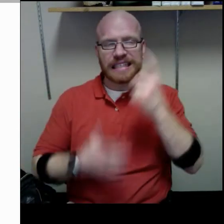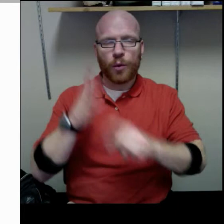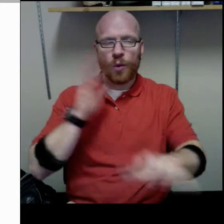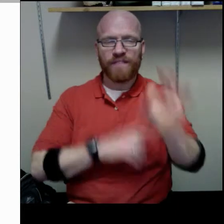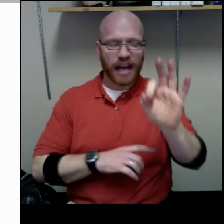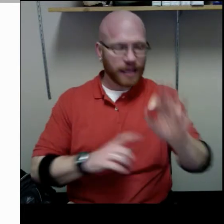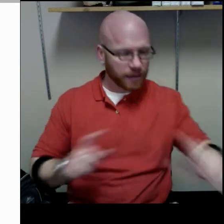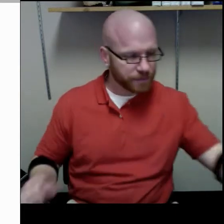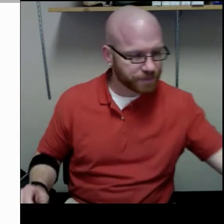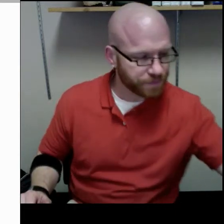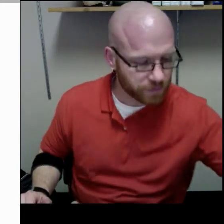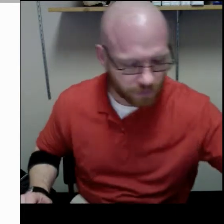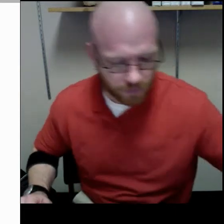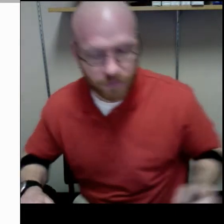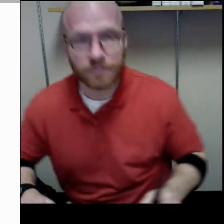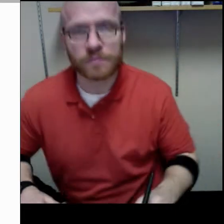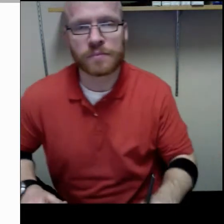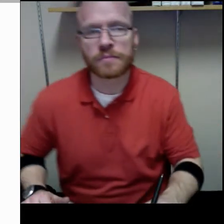Let's see what we find.